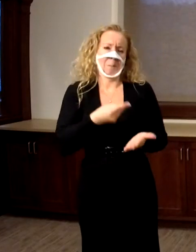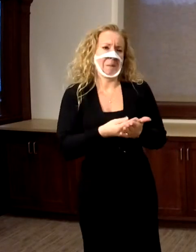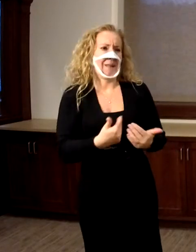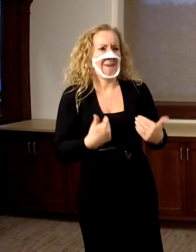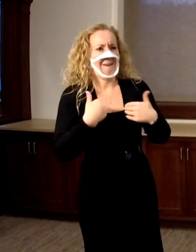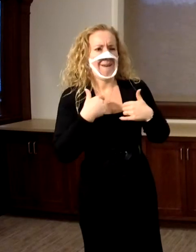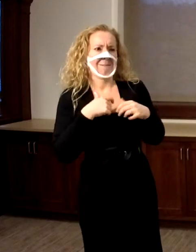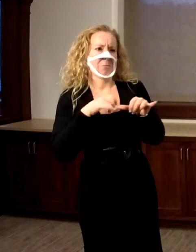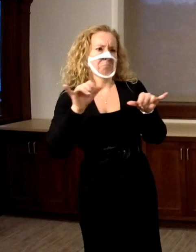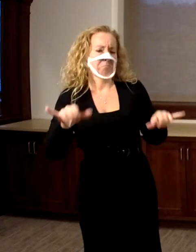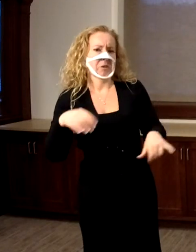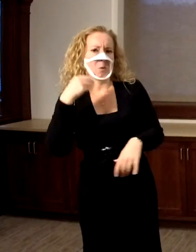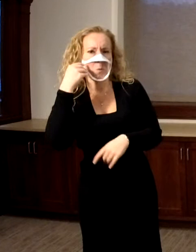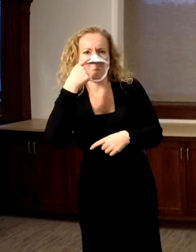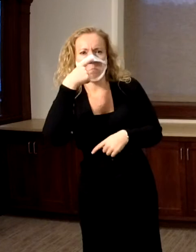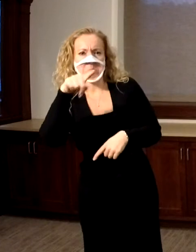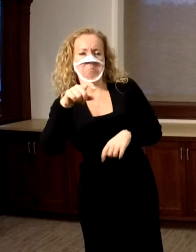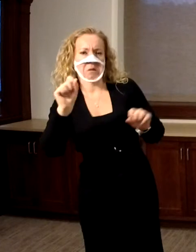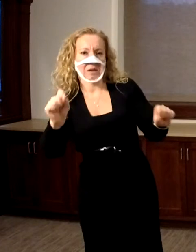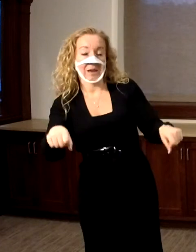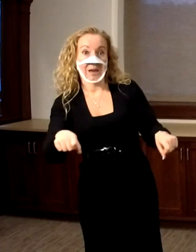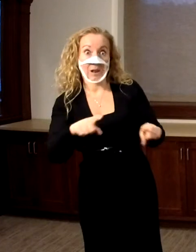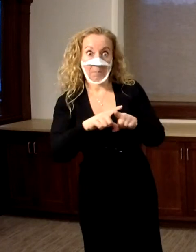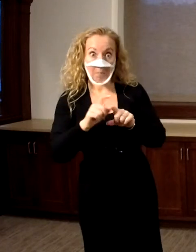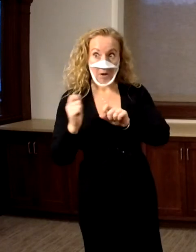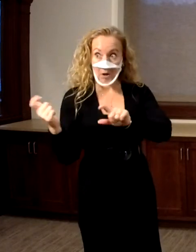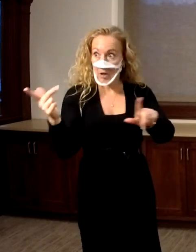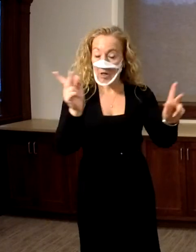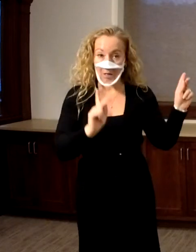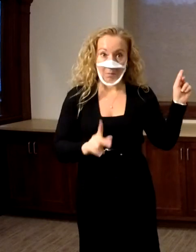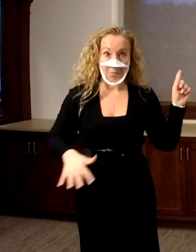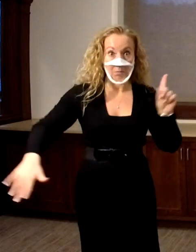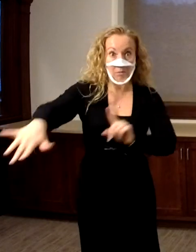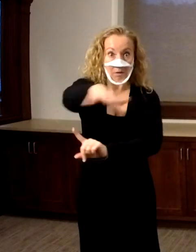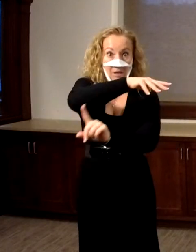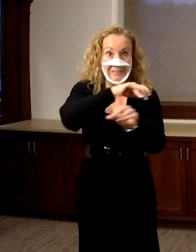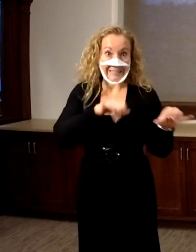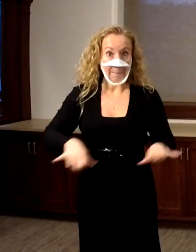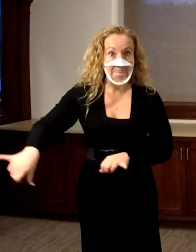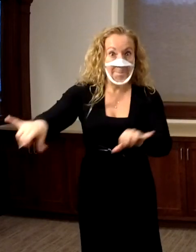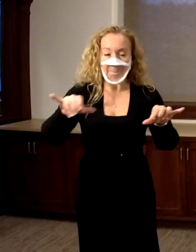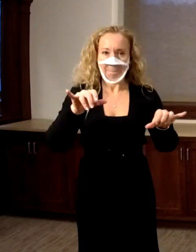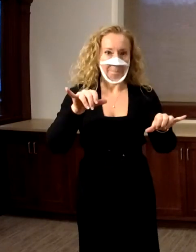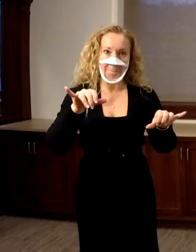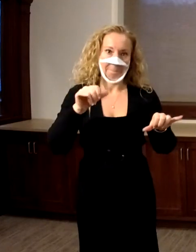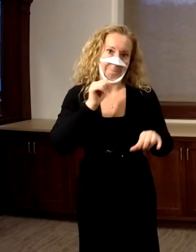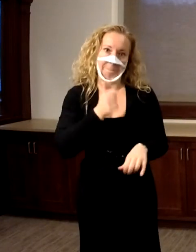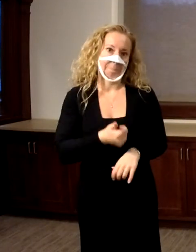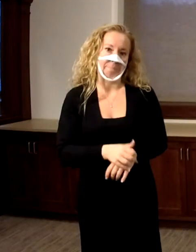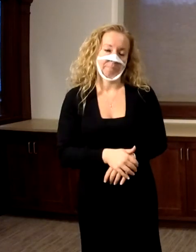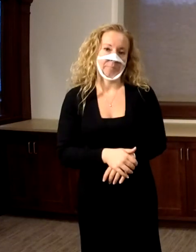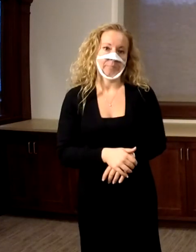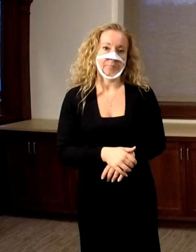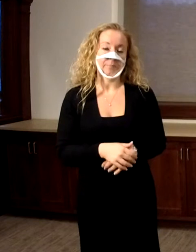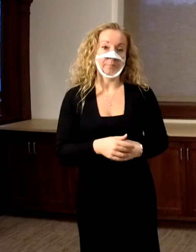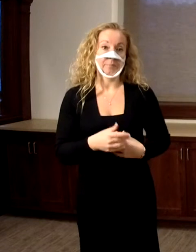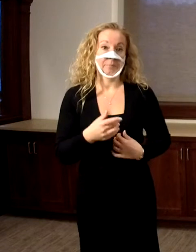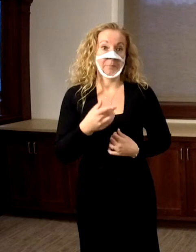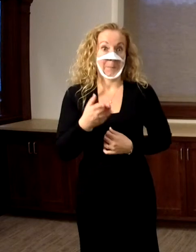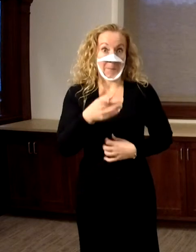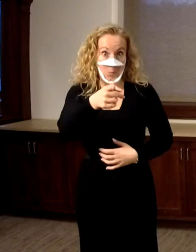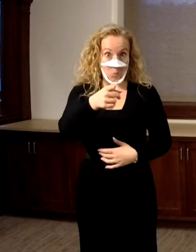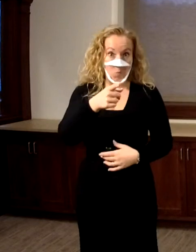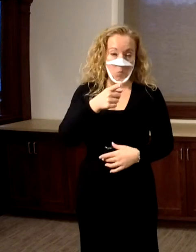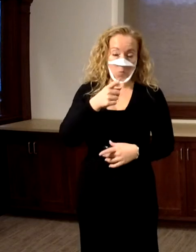to quarantine or isolate, but not everyone around us has those same opportunities. You might not end up in the hospital, but